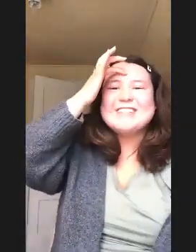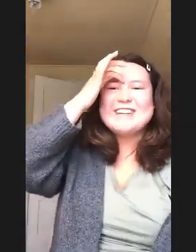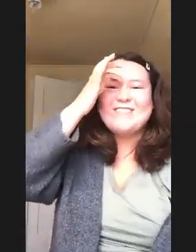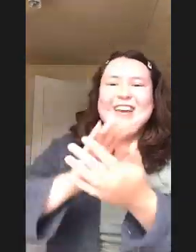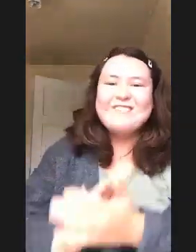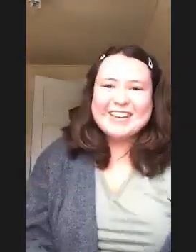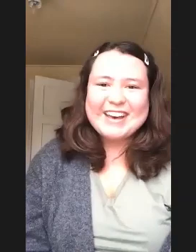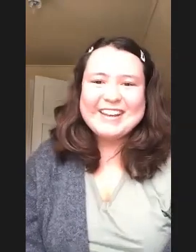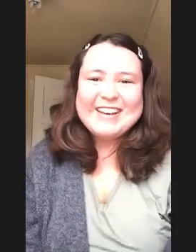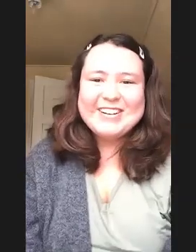up. But yeah,